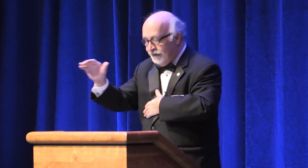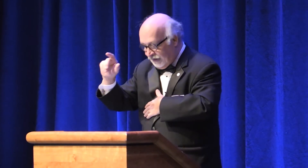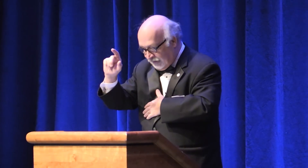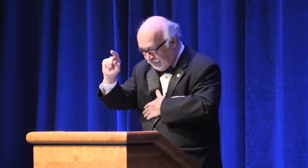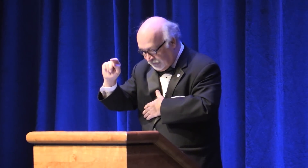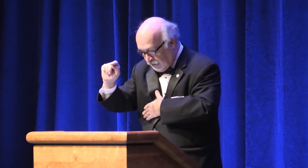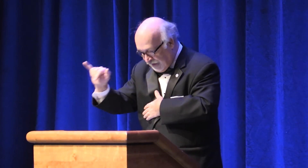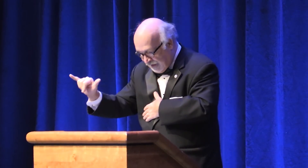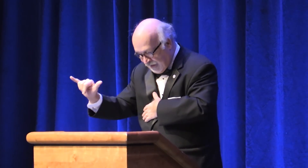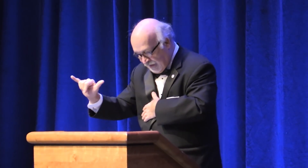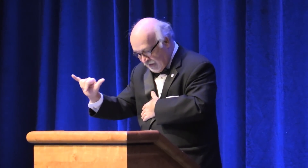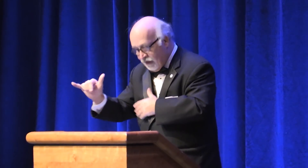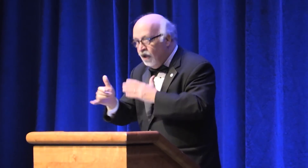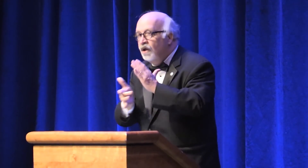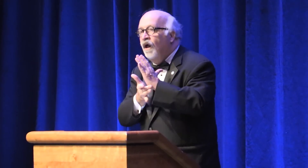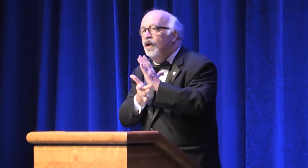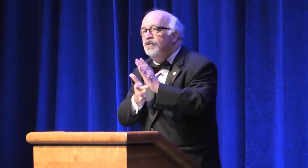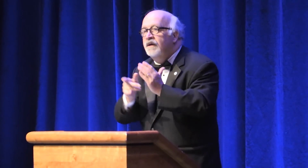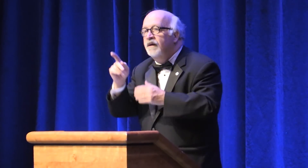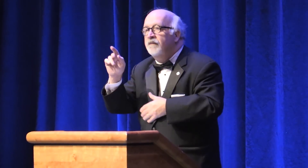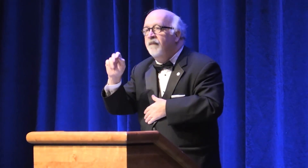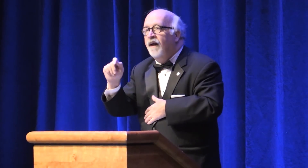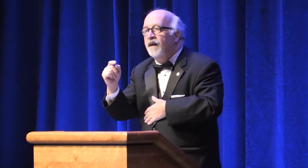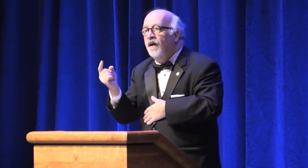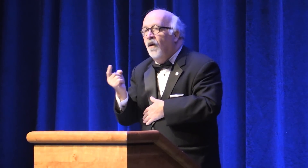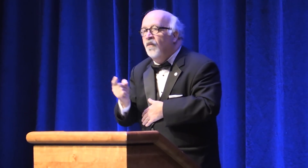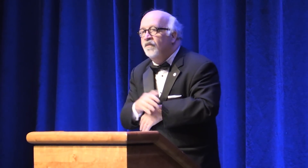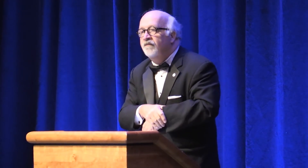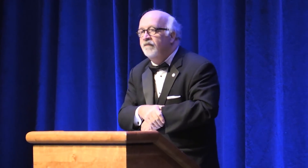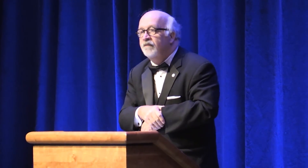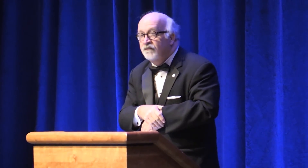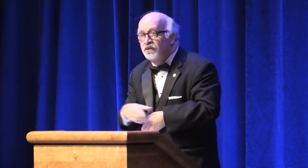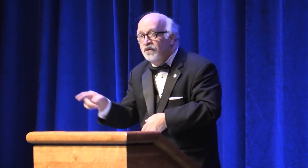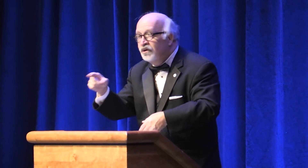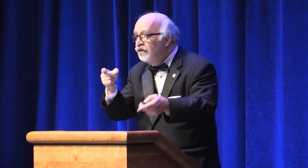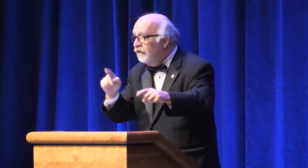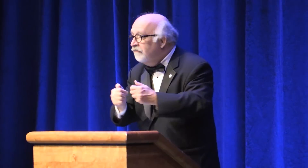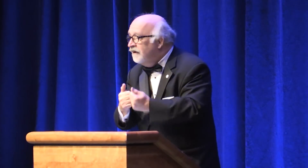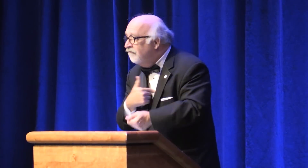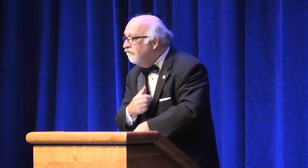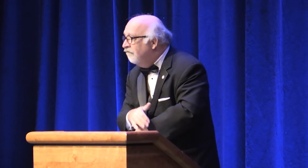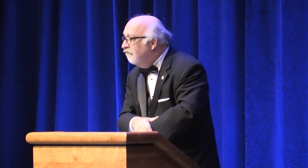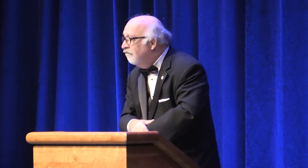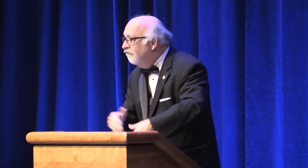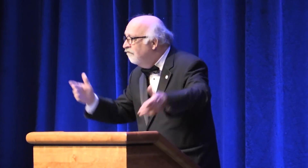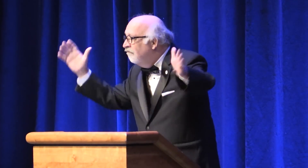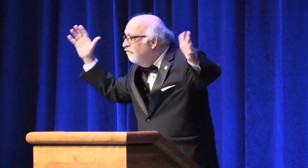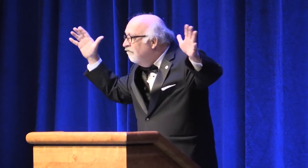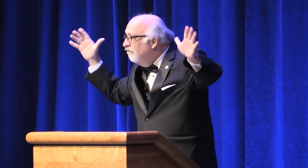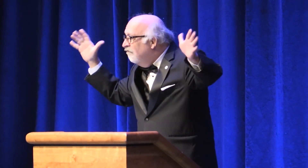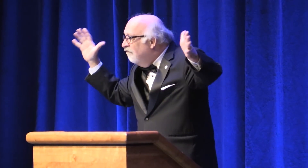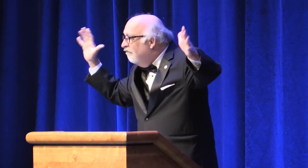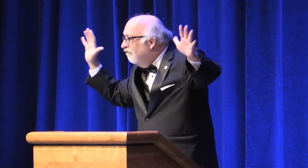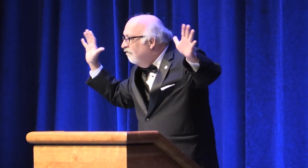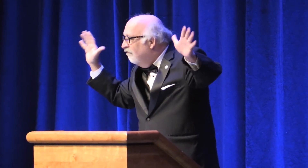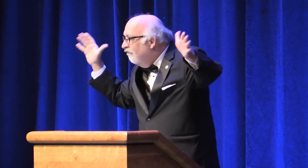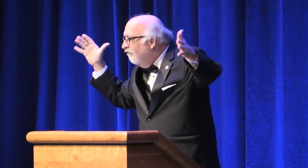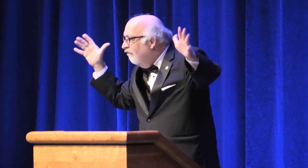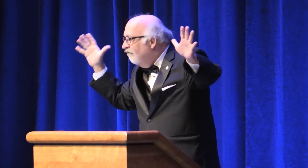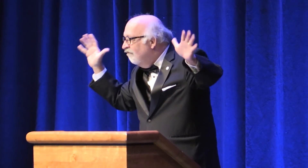worked on his TTY technology patent alone. You all agree with me?